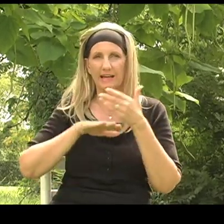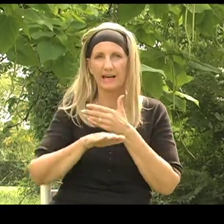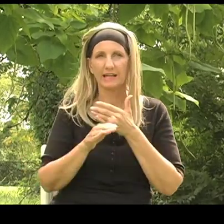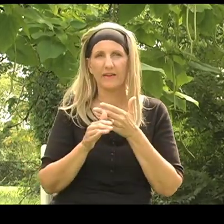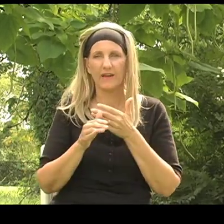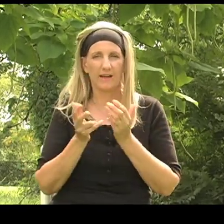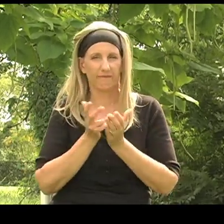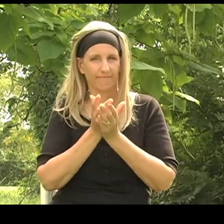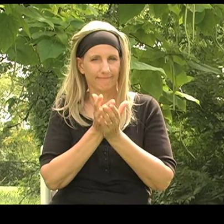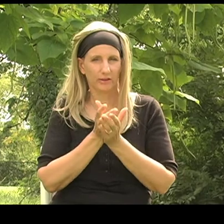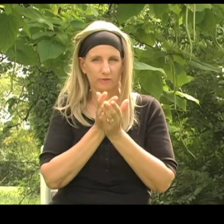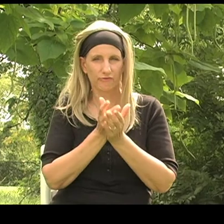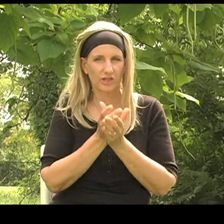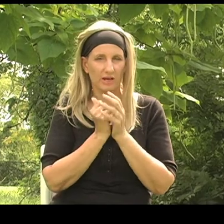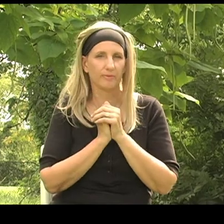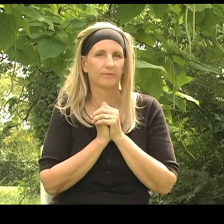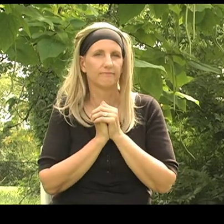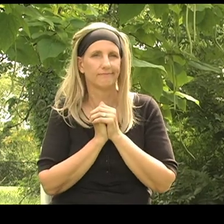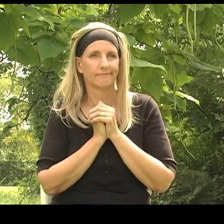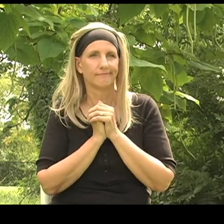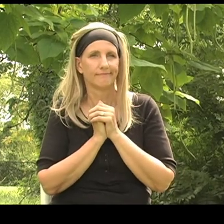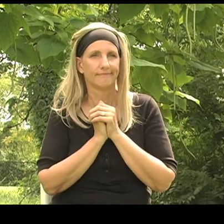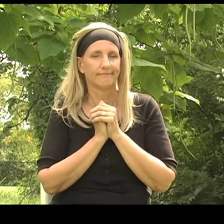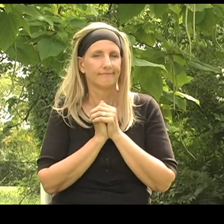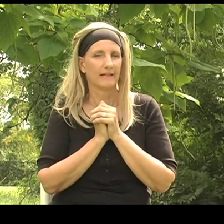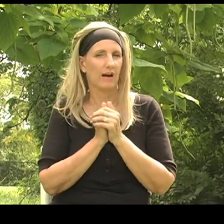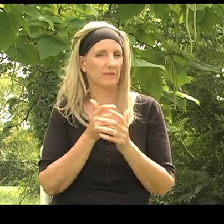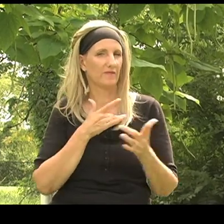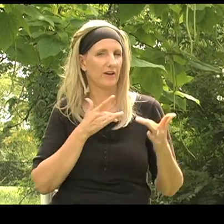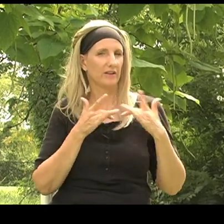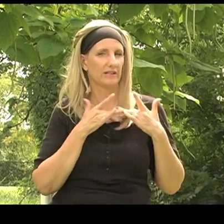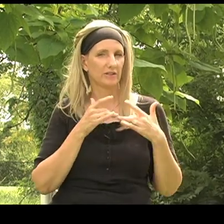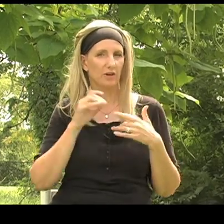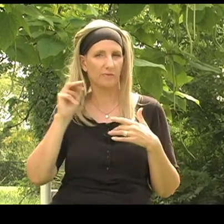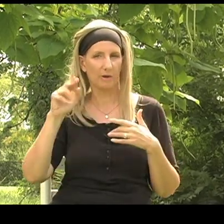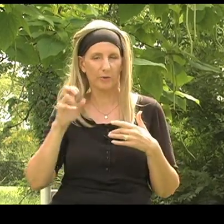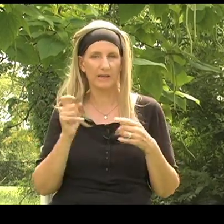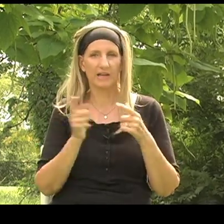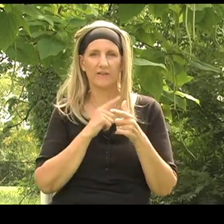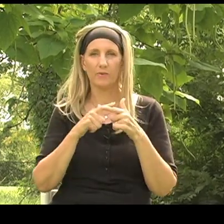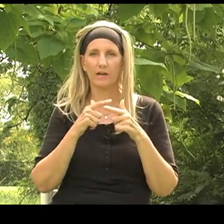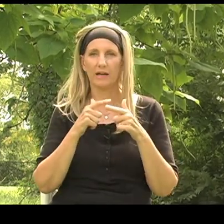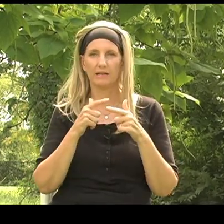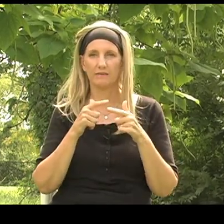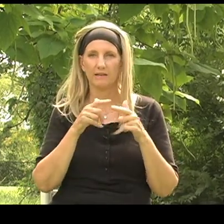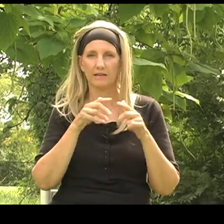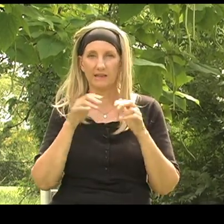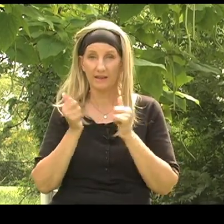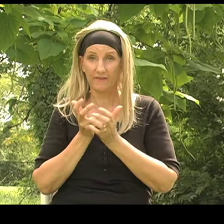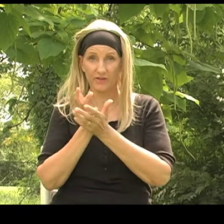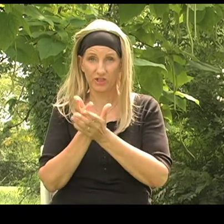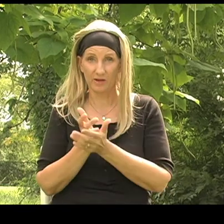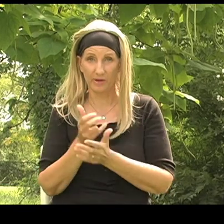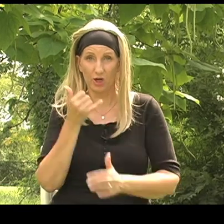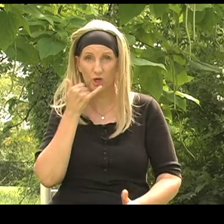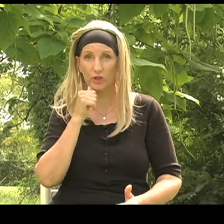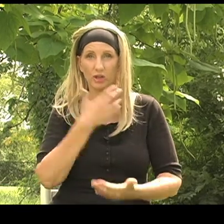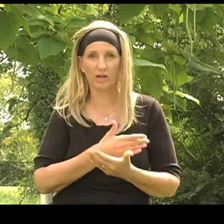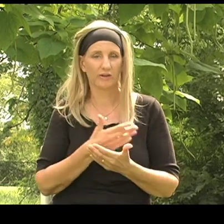got on that little ship, I was very concerned about Marie. And then when I left the ship, I called her daughter, and